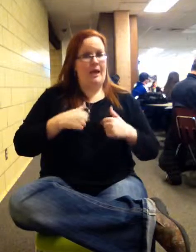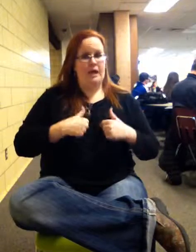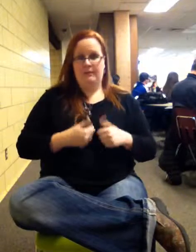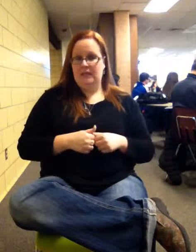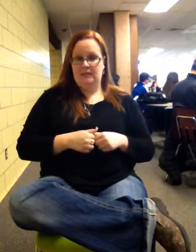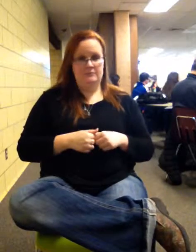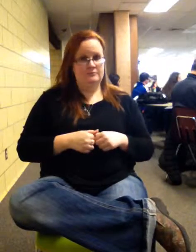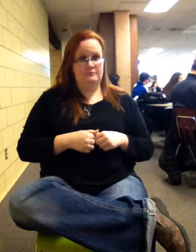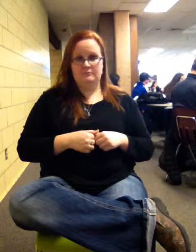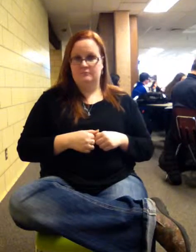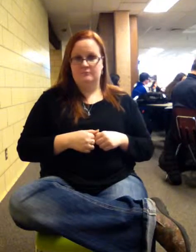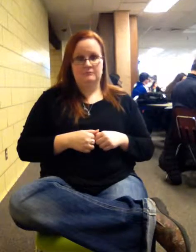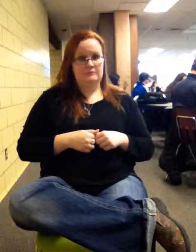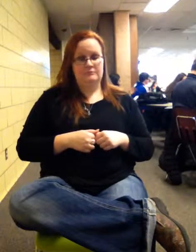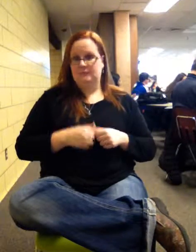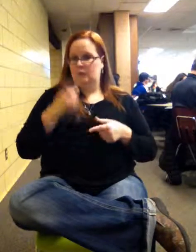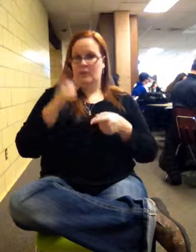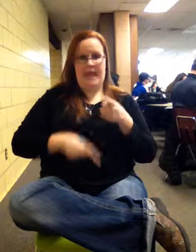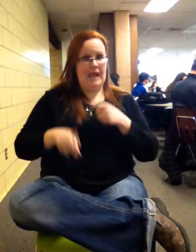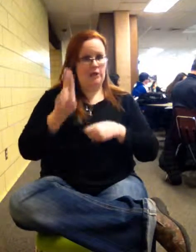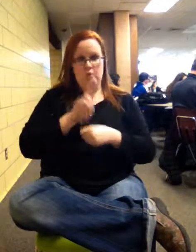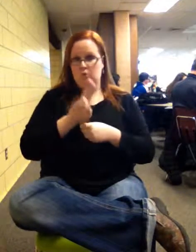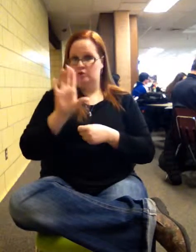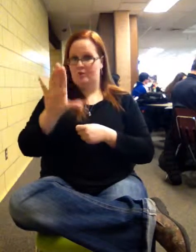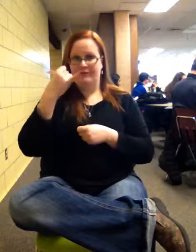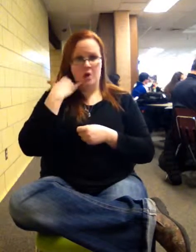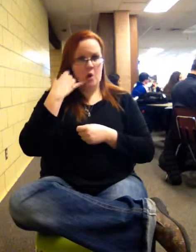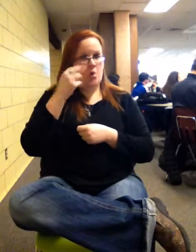can't be programmable, you can't use the one on your phone.